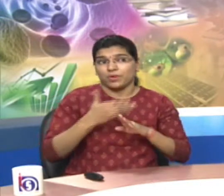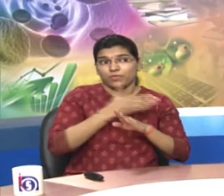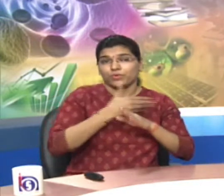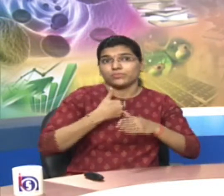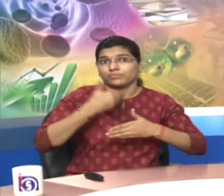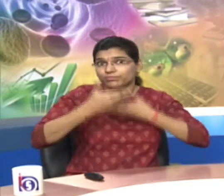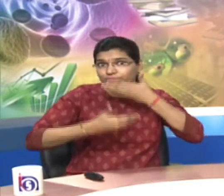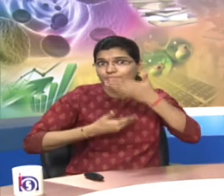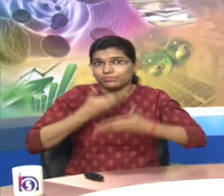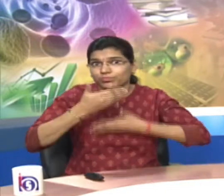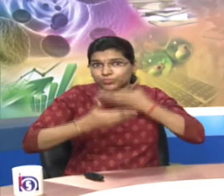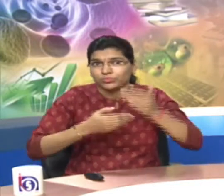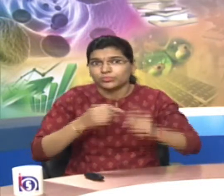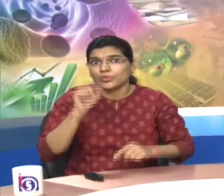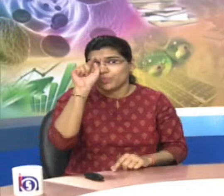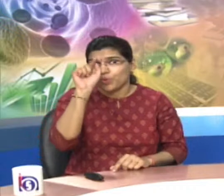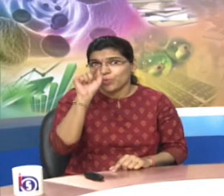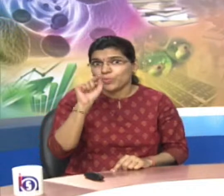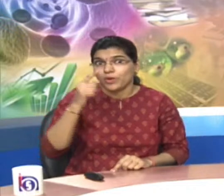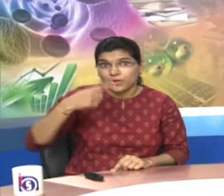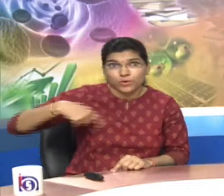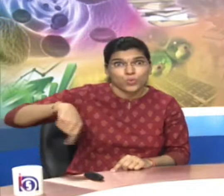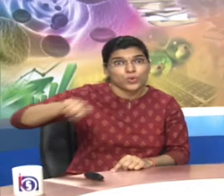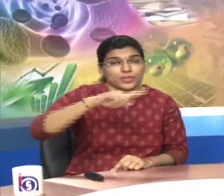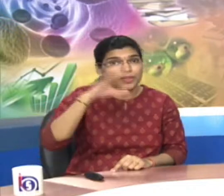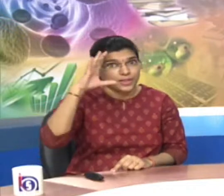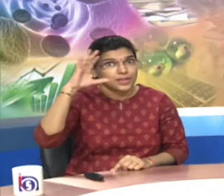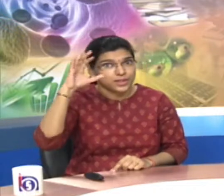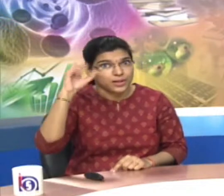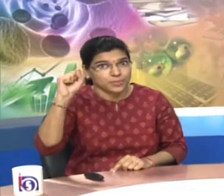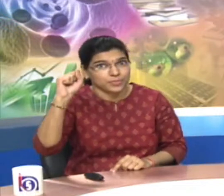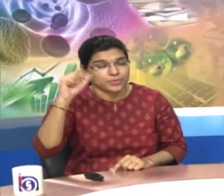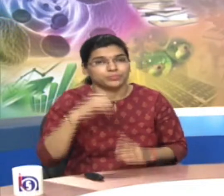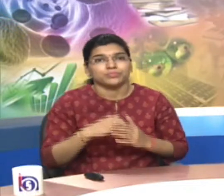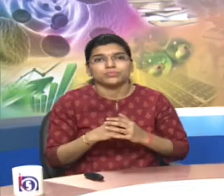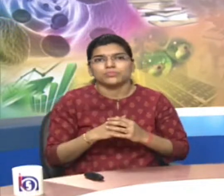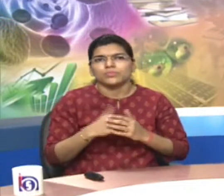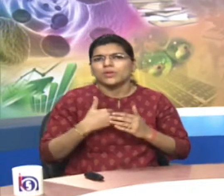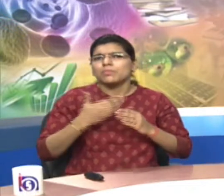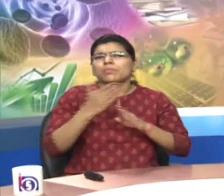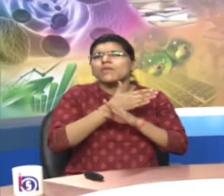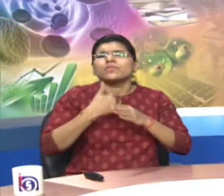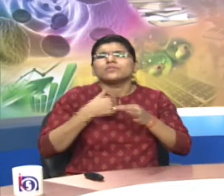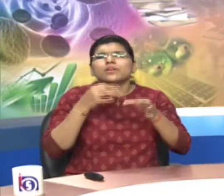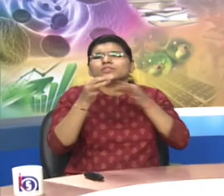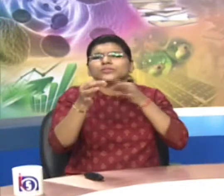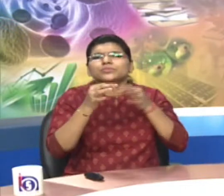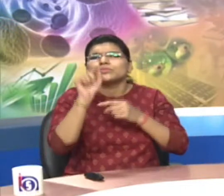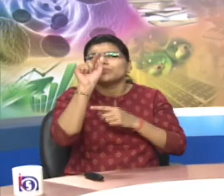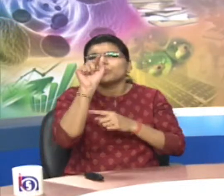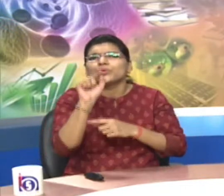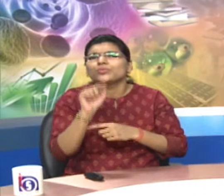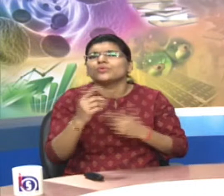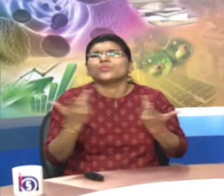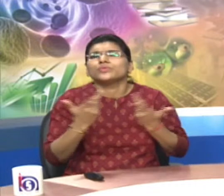So, as I explained you this chapter, all the points, I hope you all would remember this.